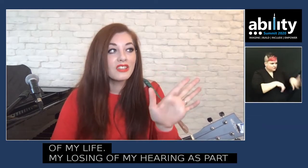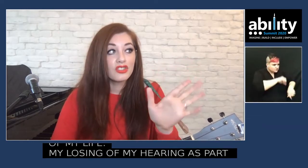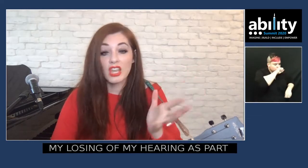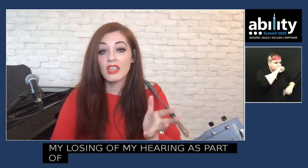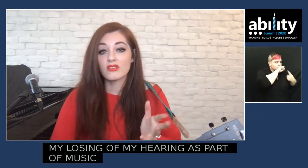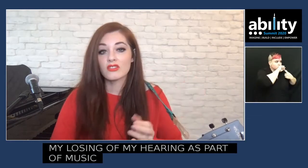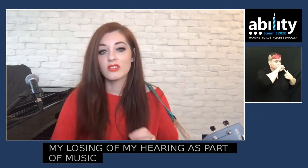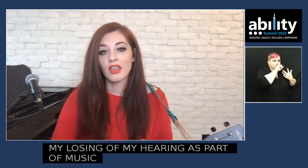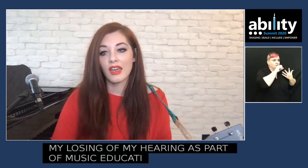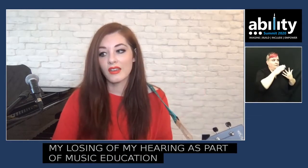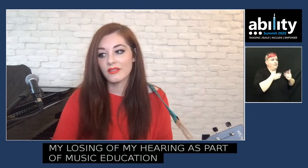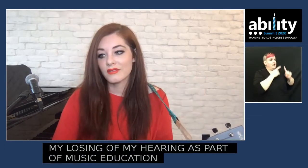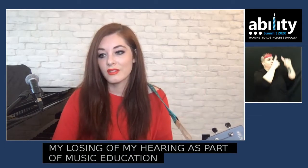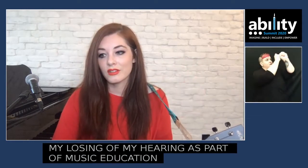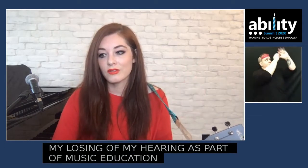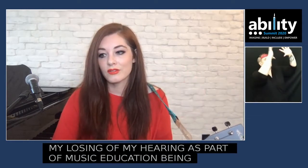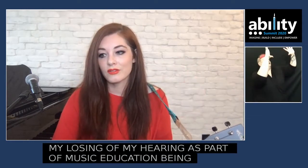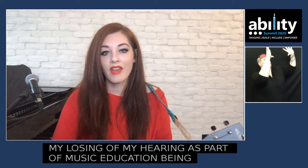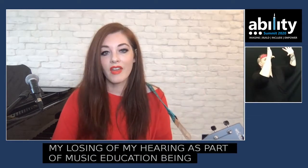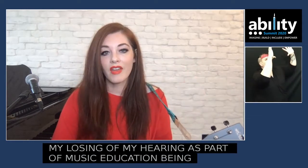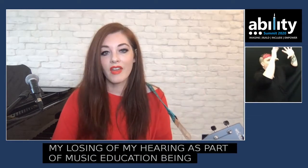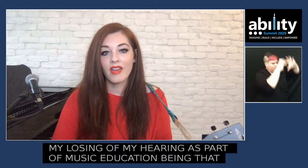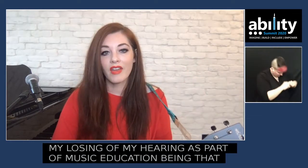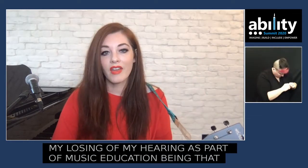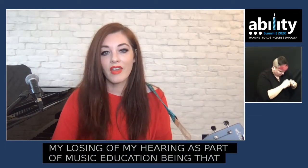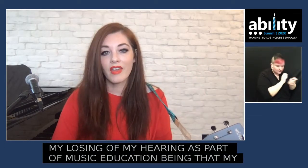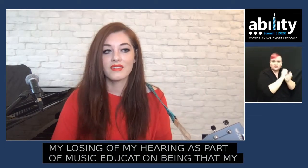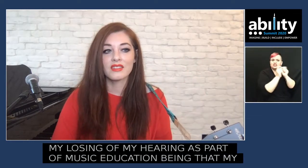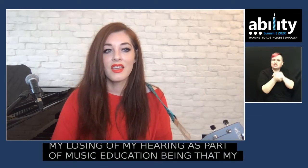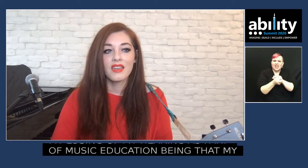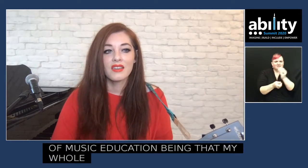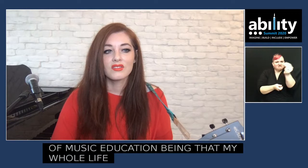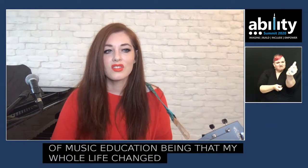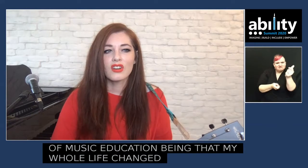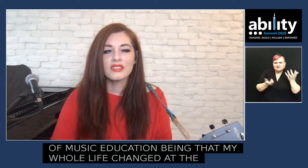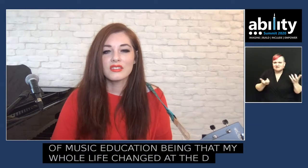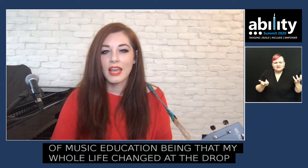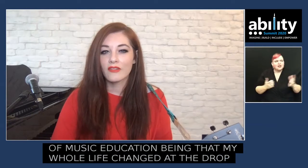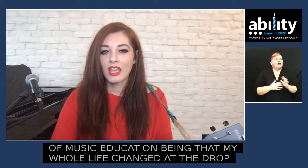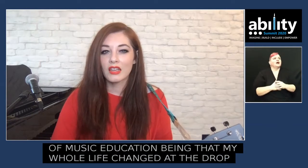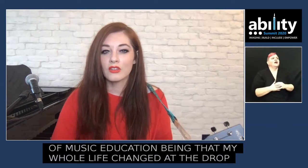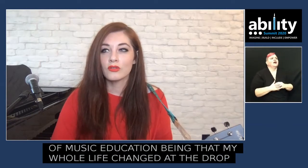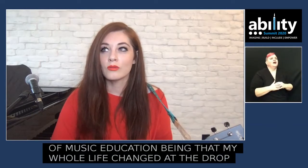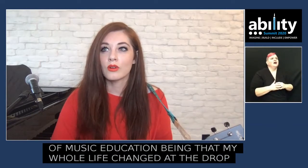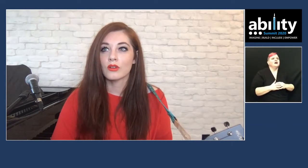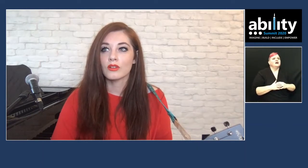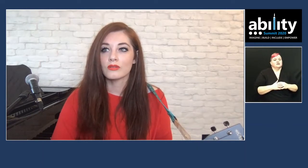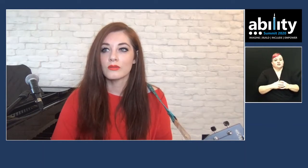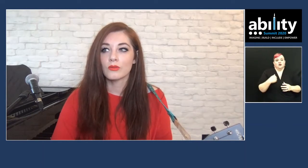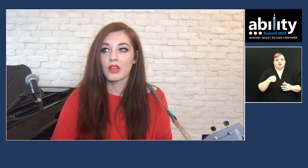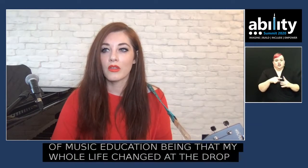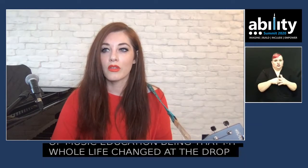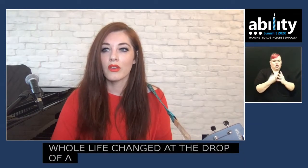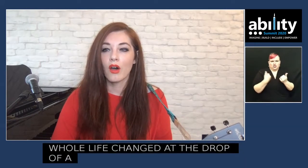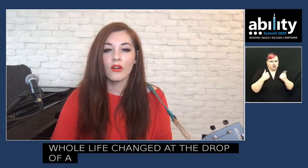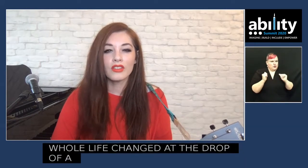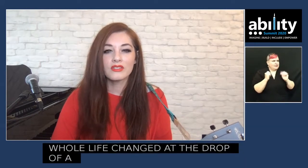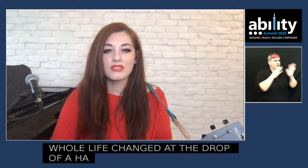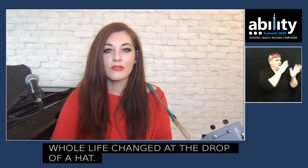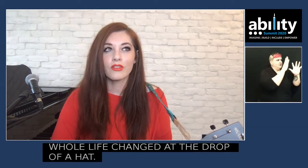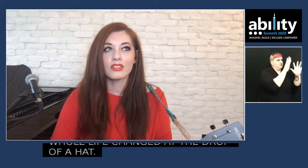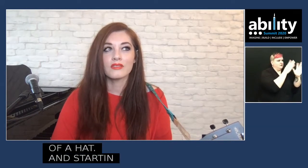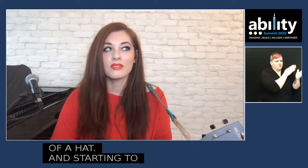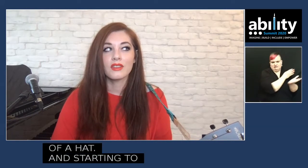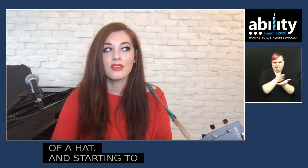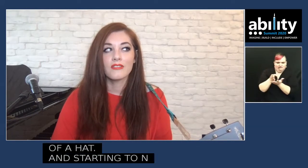life changed at the drop of a hat, and starting to navigate a new world with all